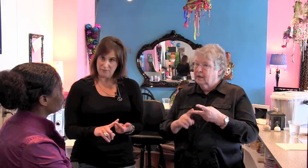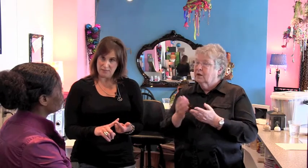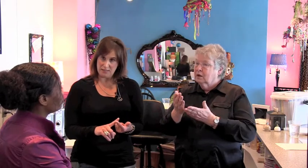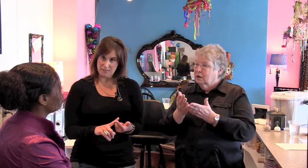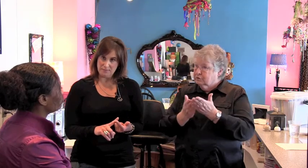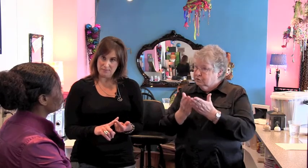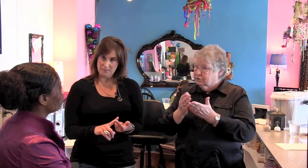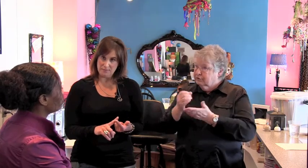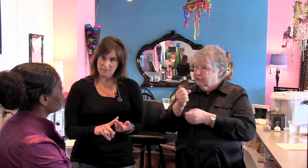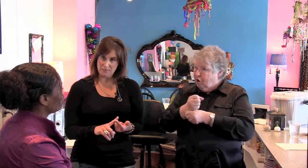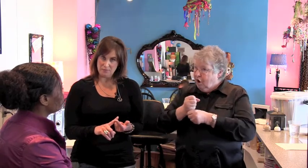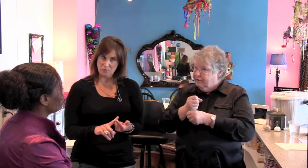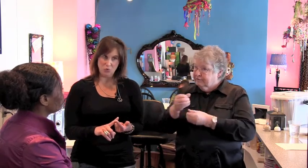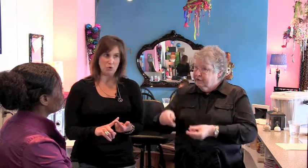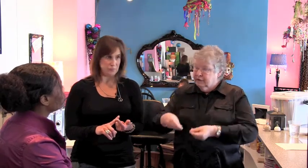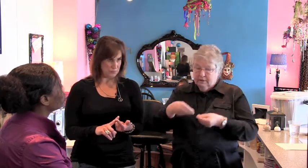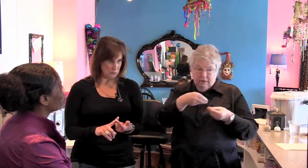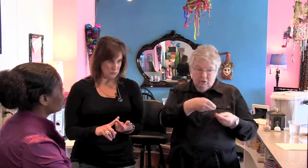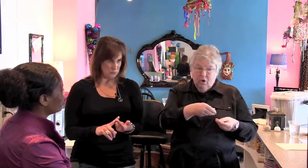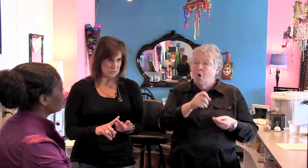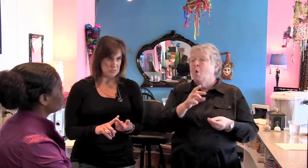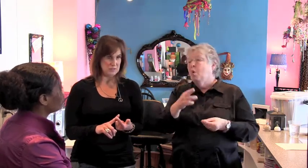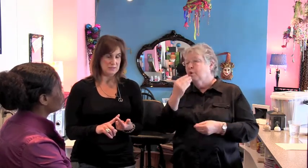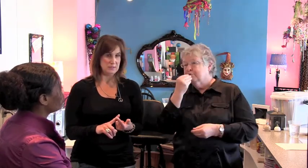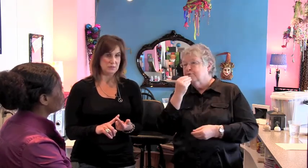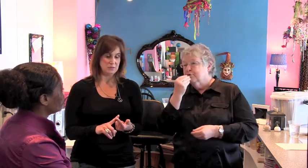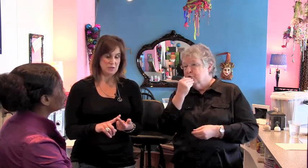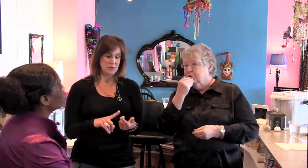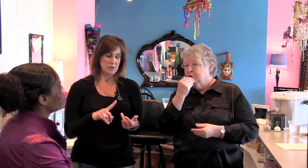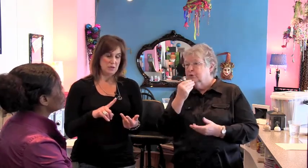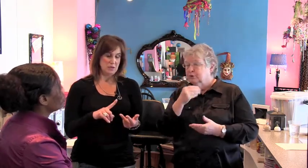serving coffee or food,